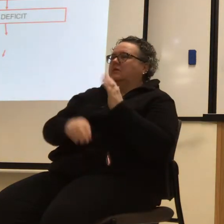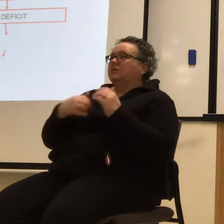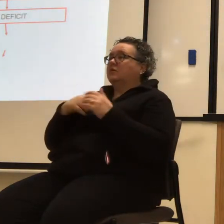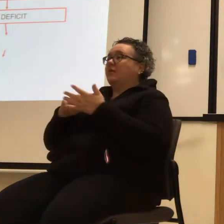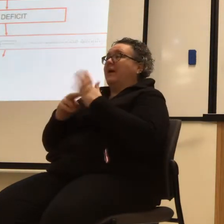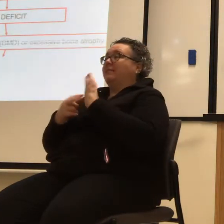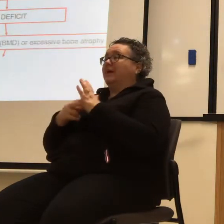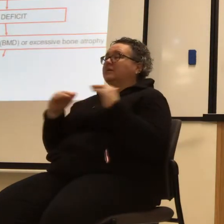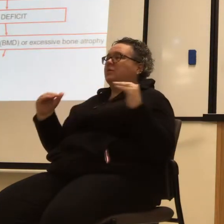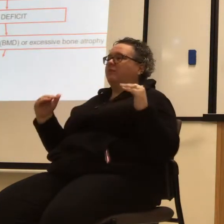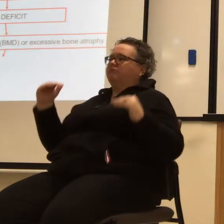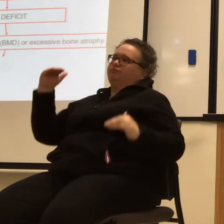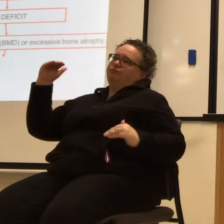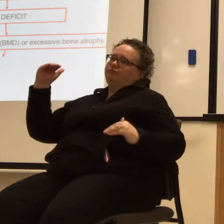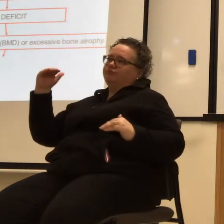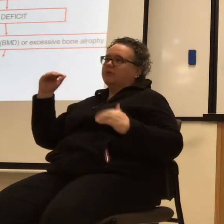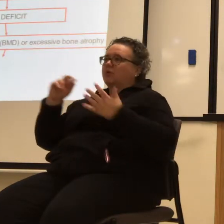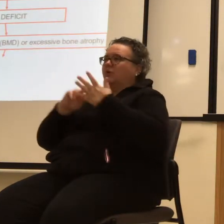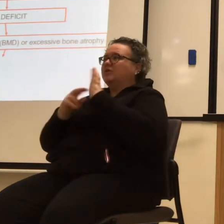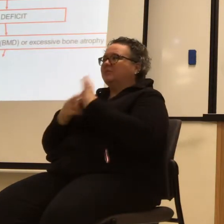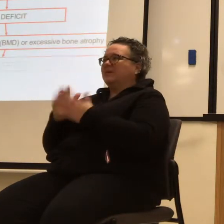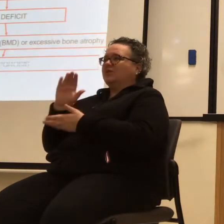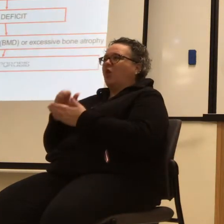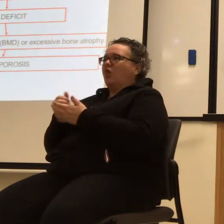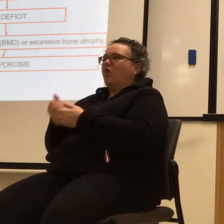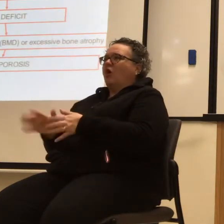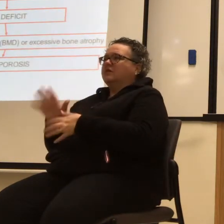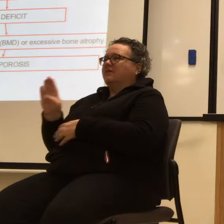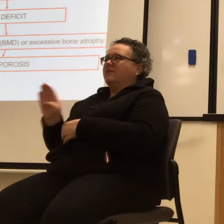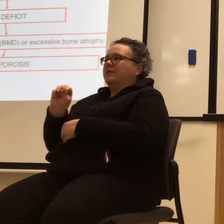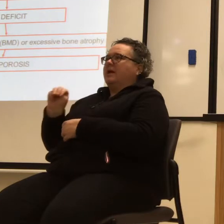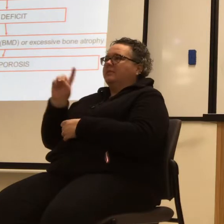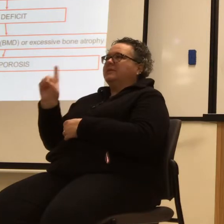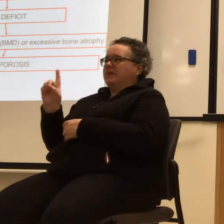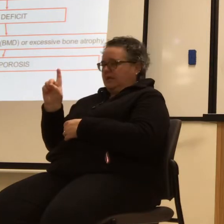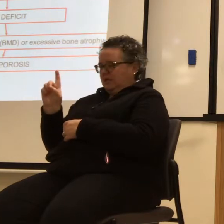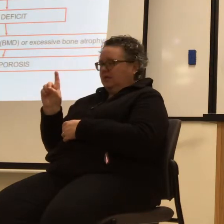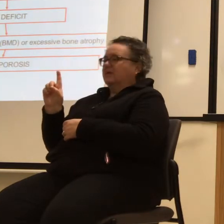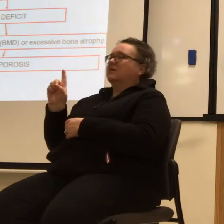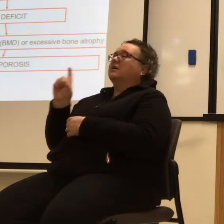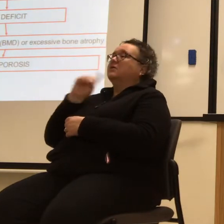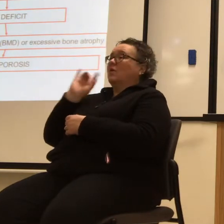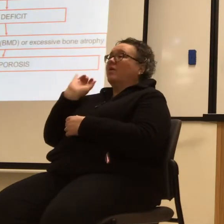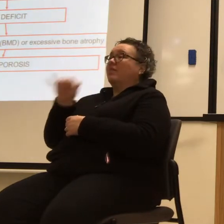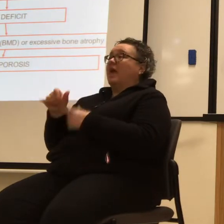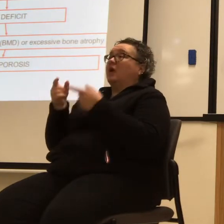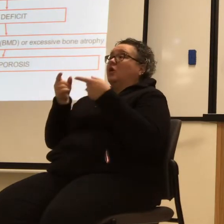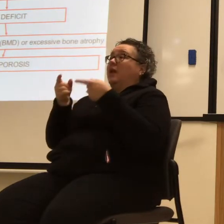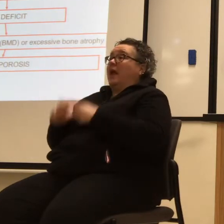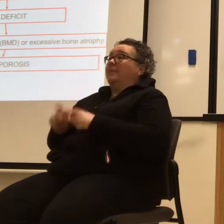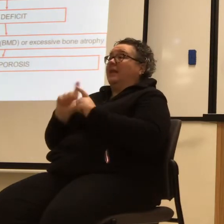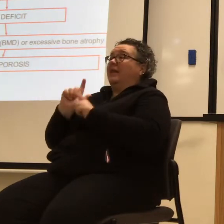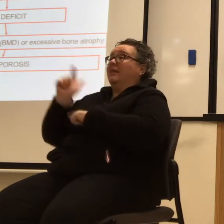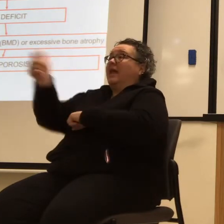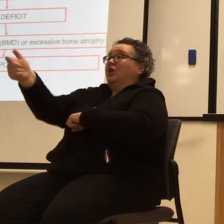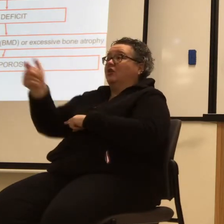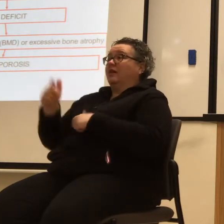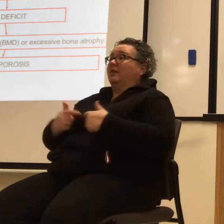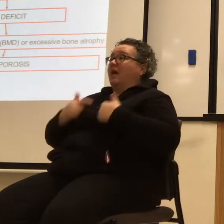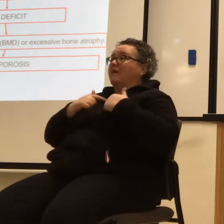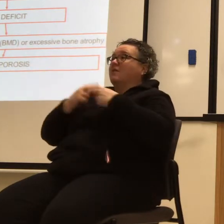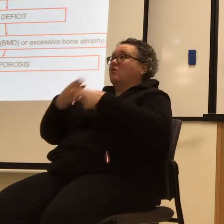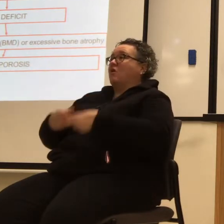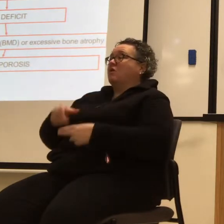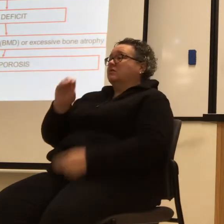that is a net deficit, loss of BMD. And that could lead later in life to something called